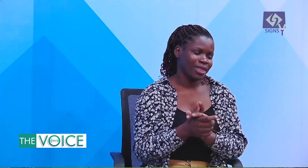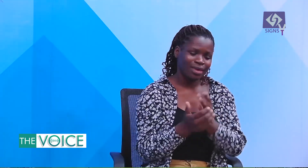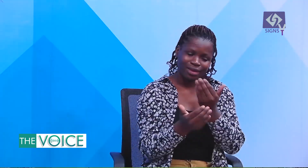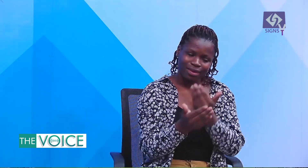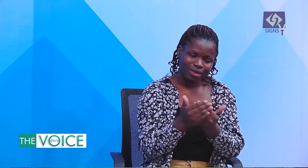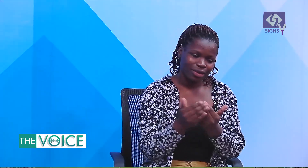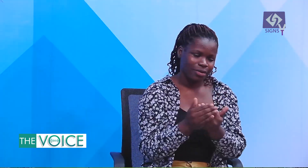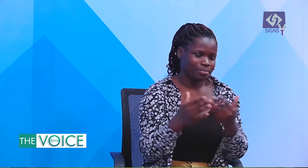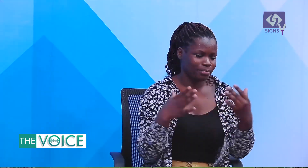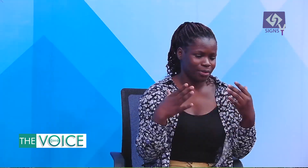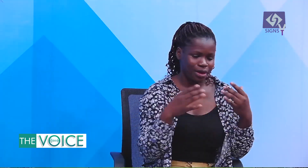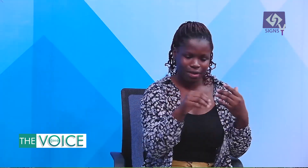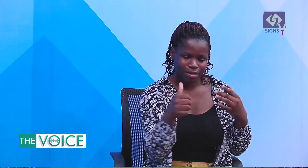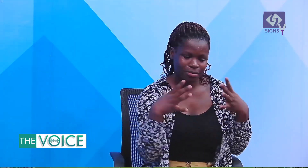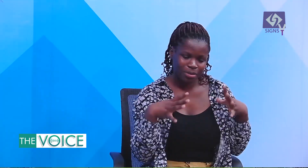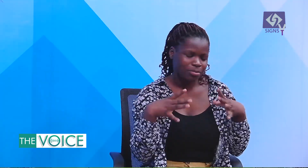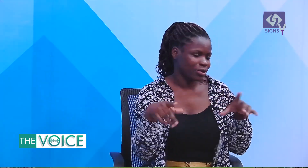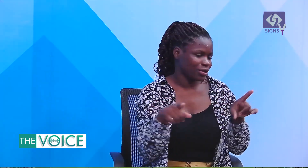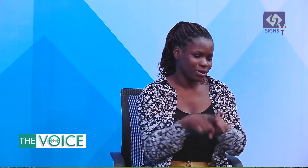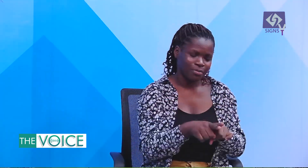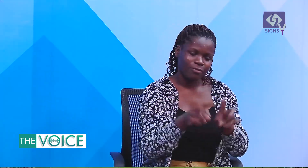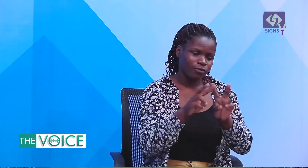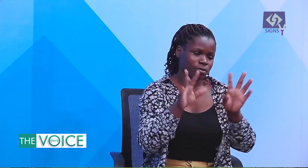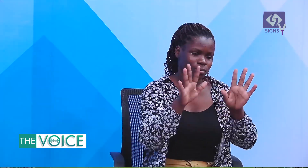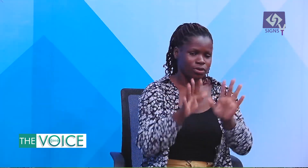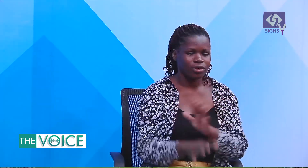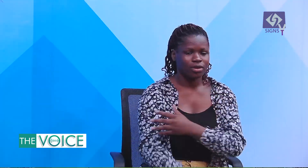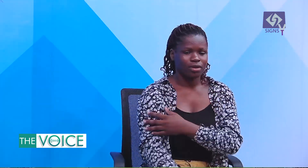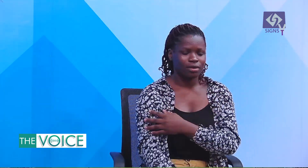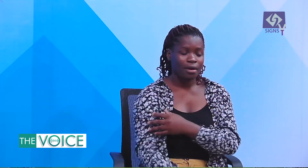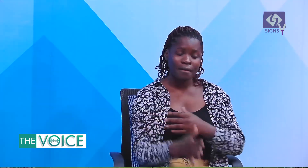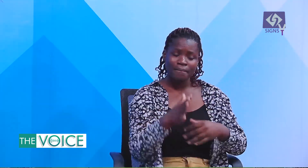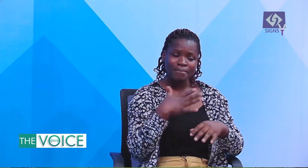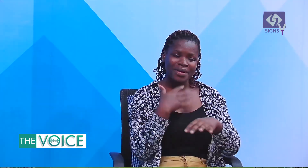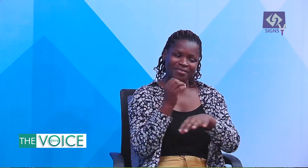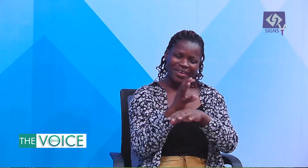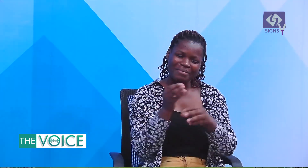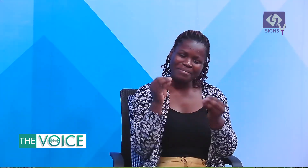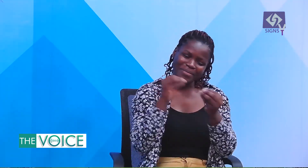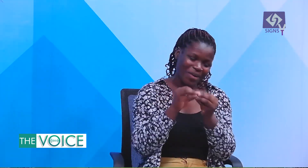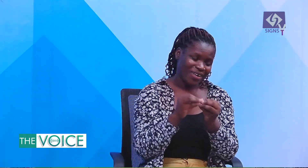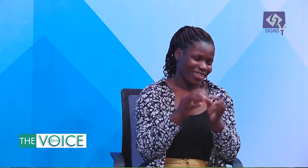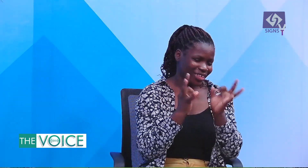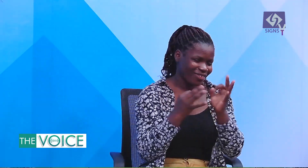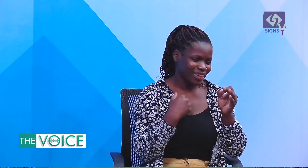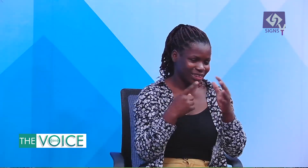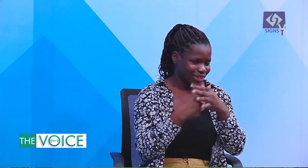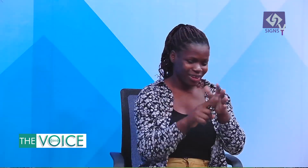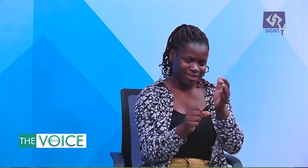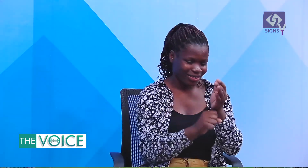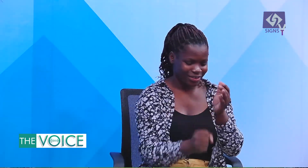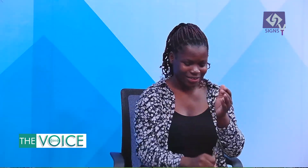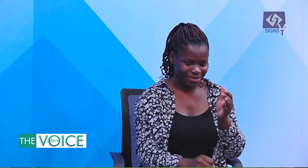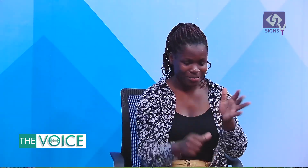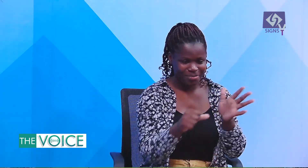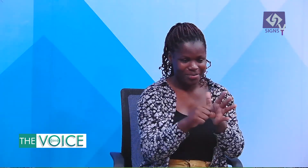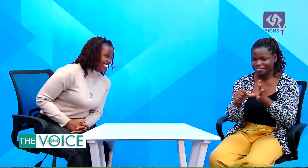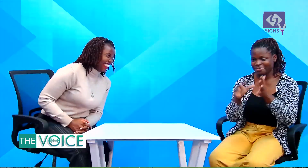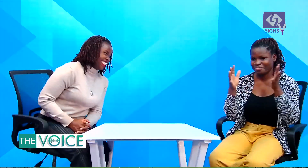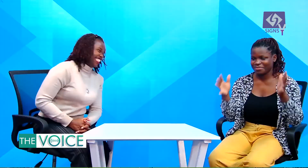very important. If you care for other people, caring for other people, that is also very, very important. So